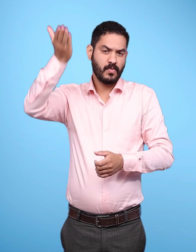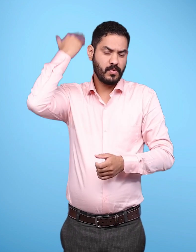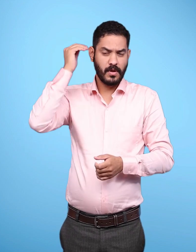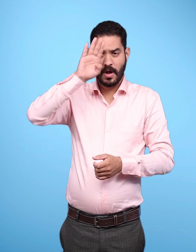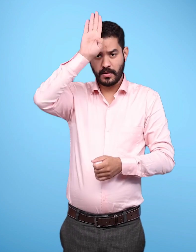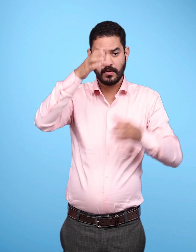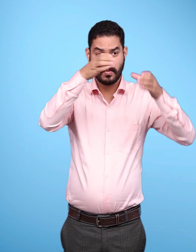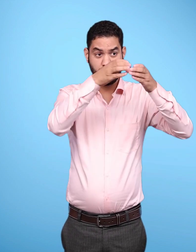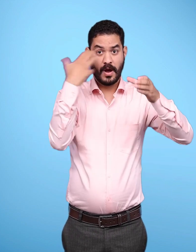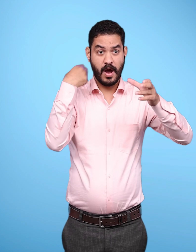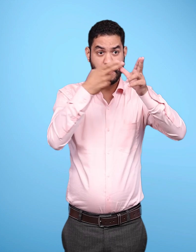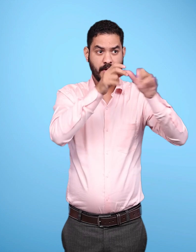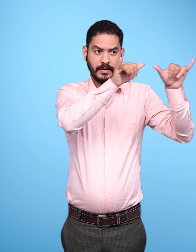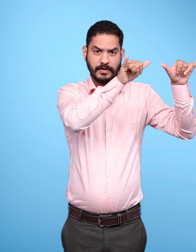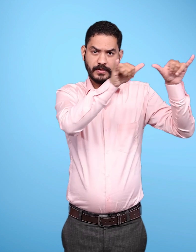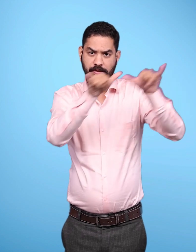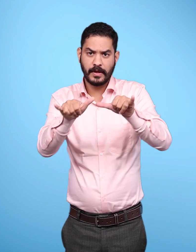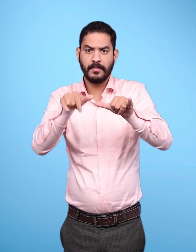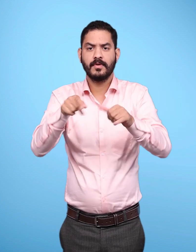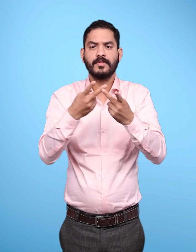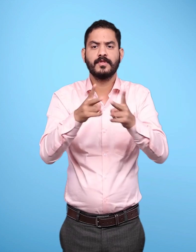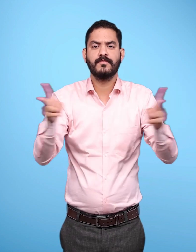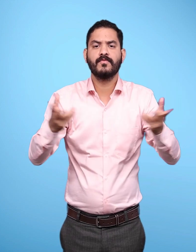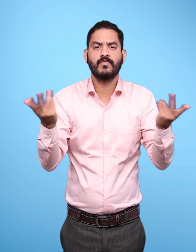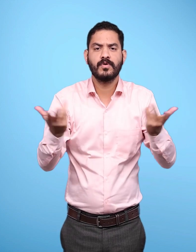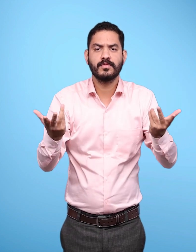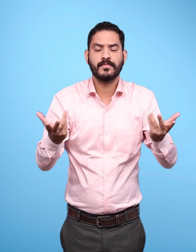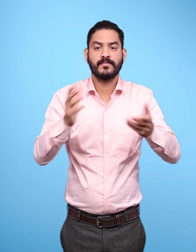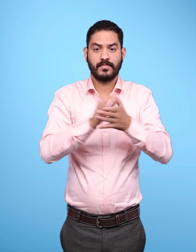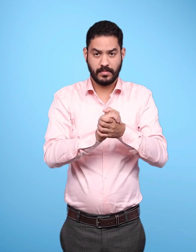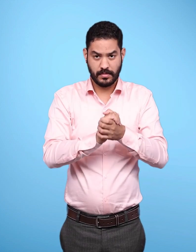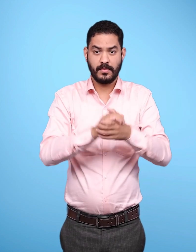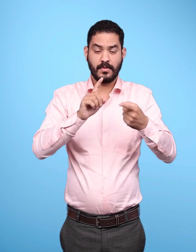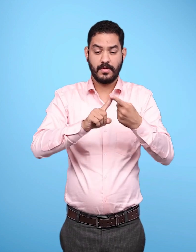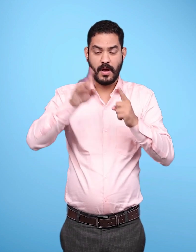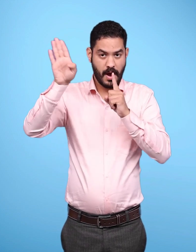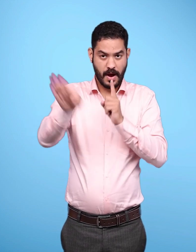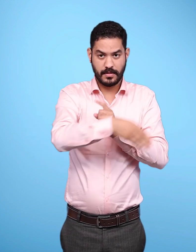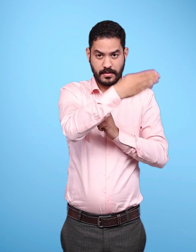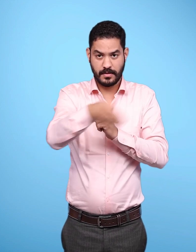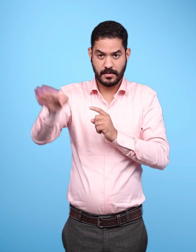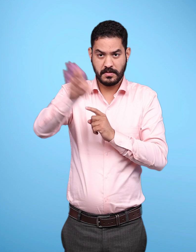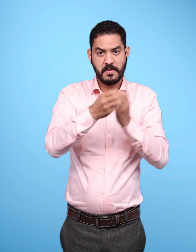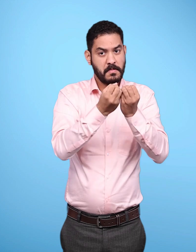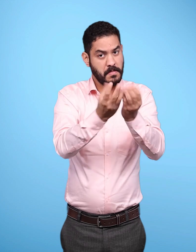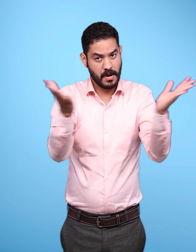earlier rulers, some of these kings maintained a well-organized army with elephants,